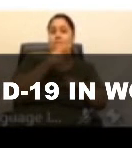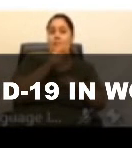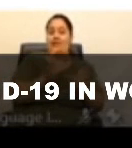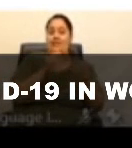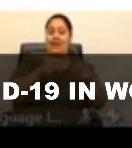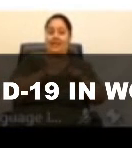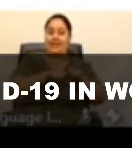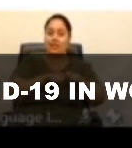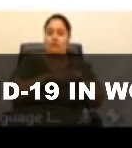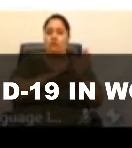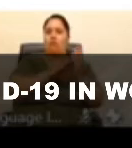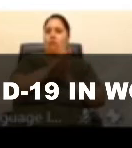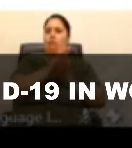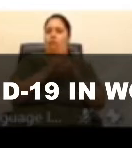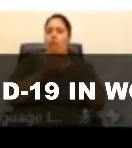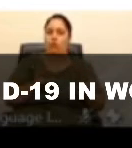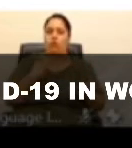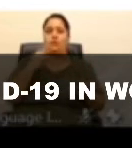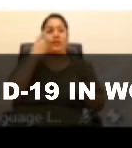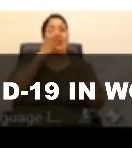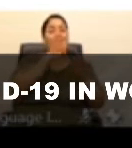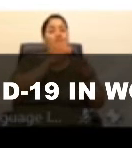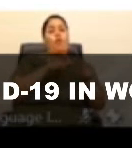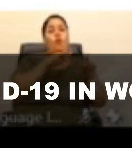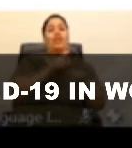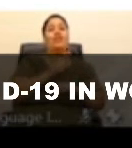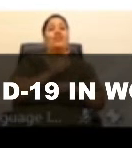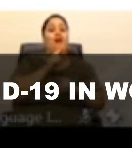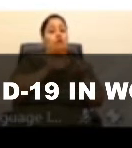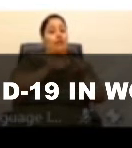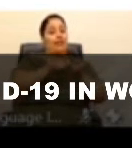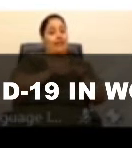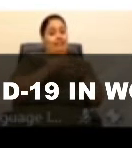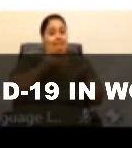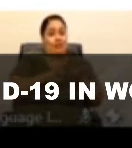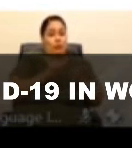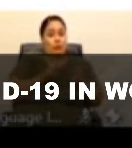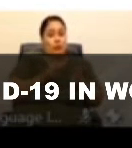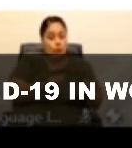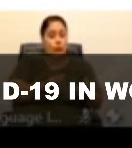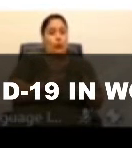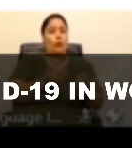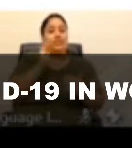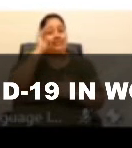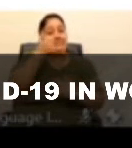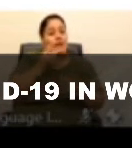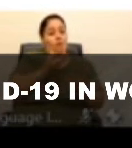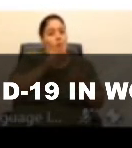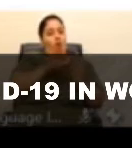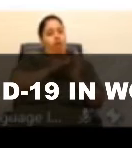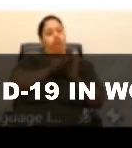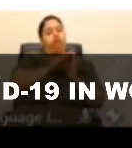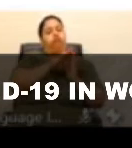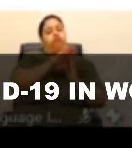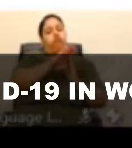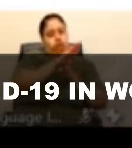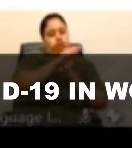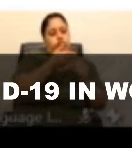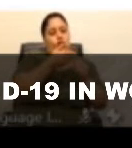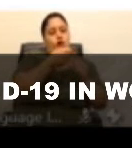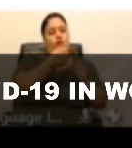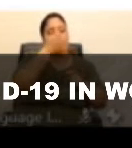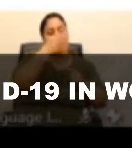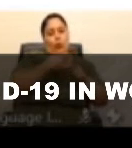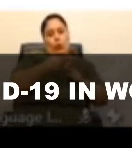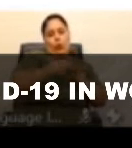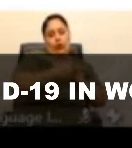we saw 14,000 tests, and looks like it's going to be an upward trend for the next couple of weeks. Our